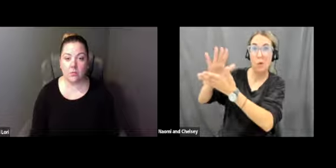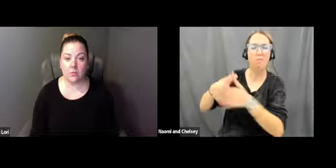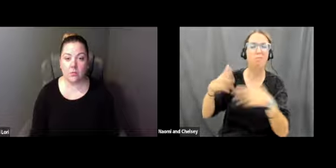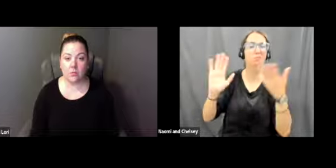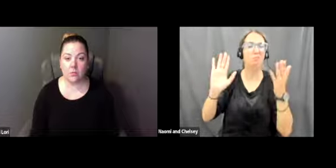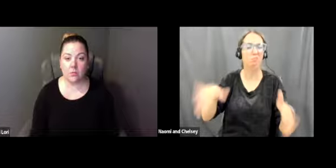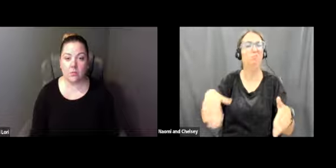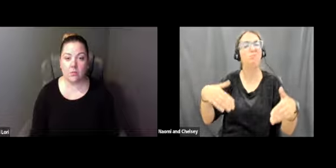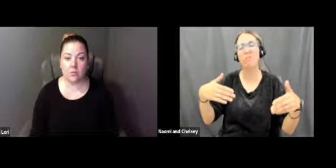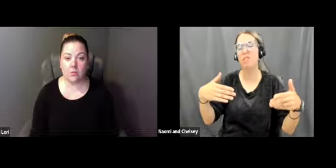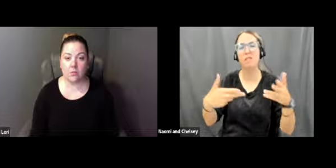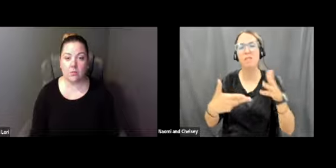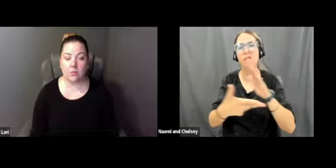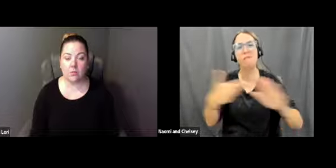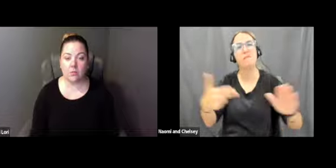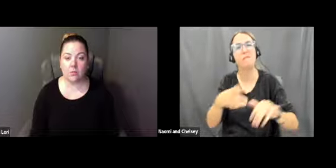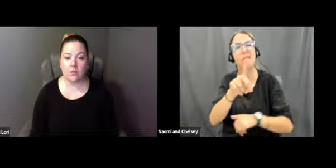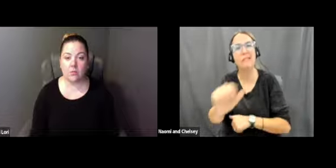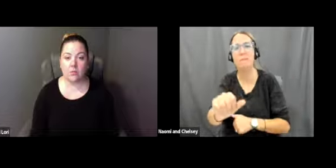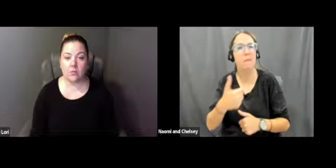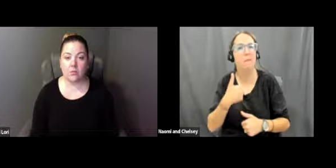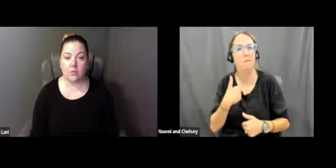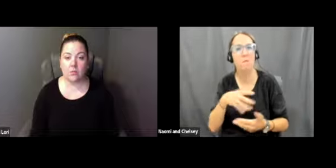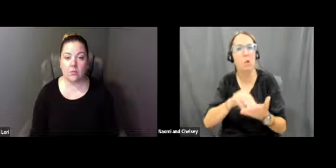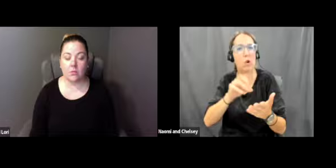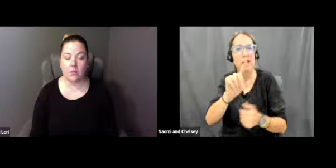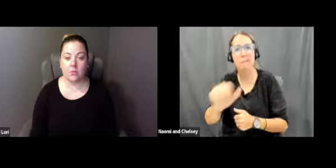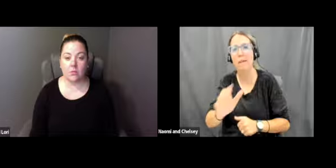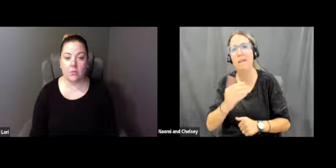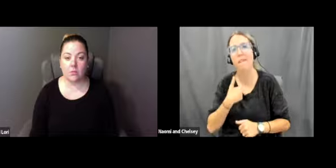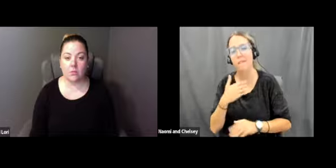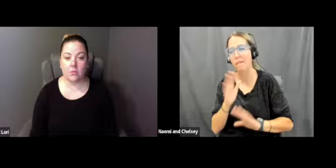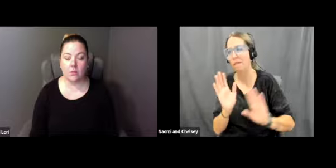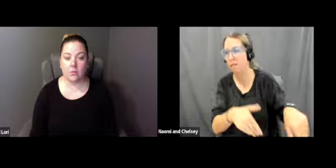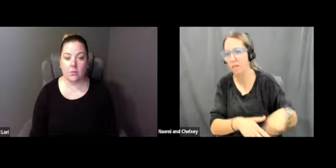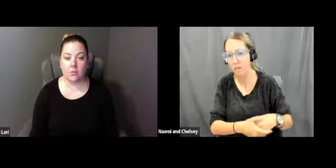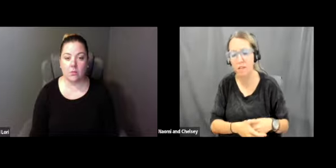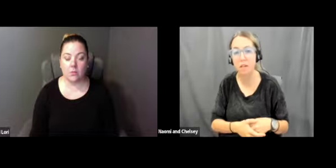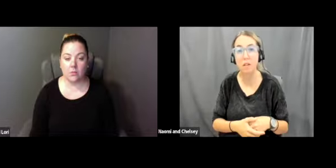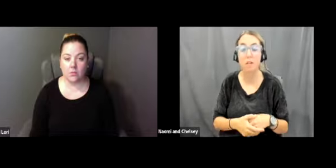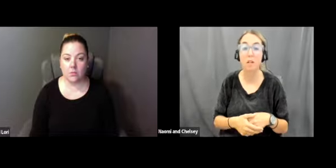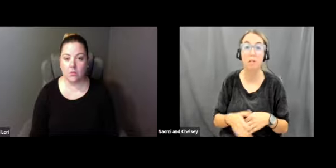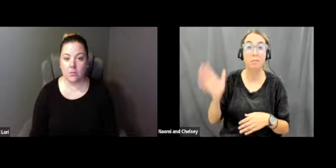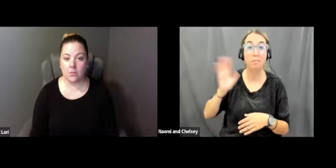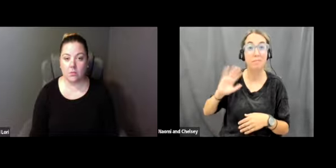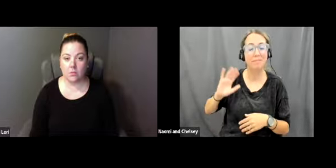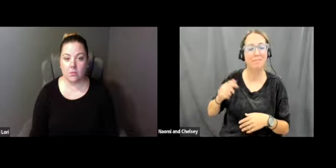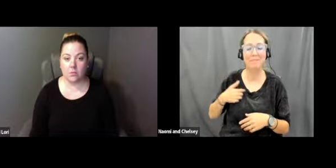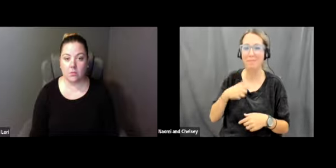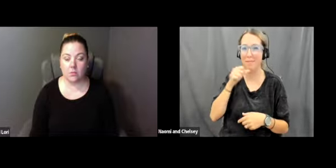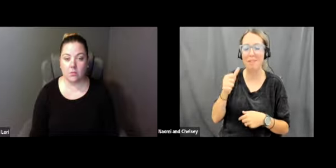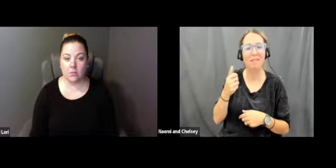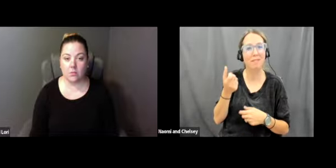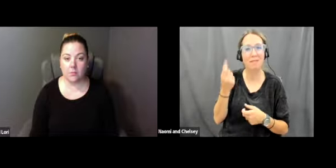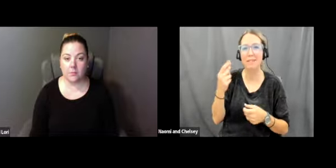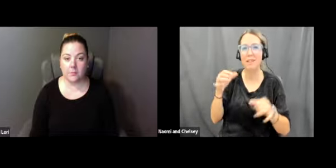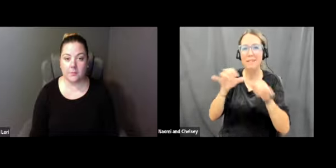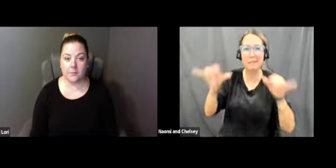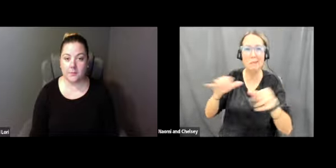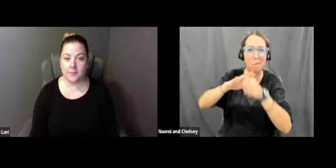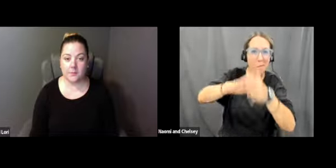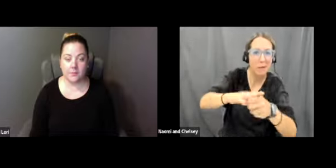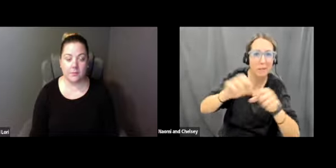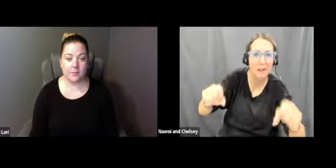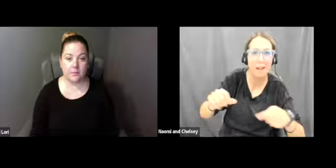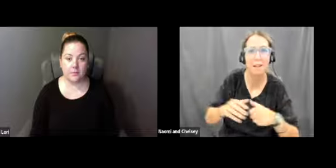I heard you then, but I think I didn't have the understanding of systems and intersectionality and, like, all of that stuff